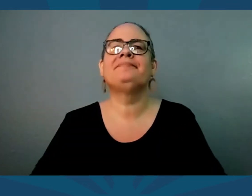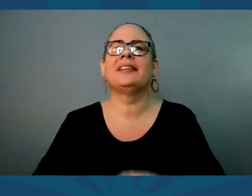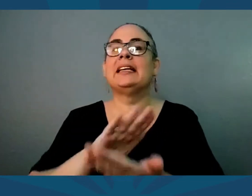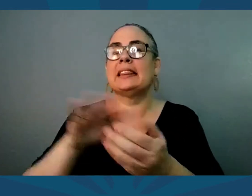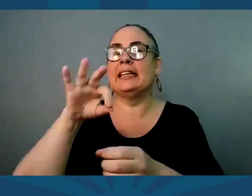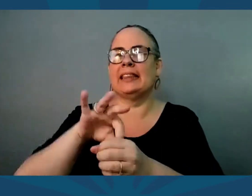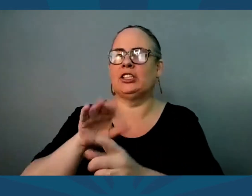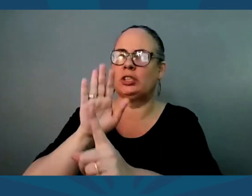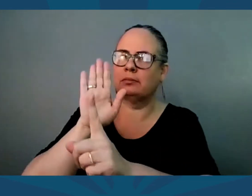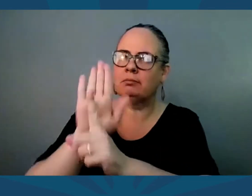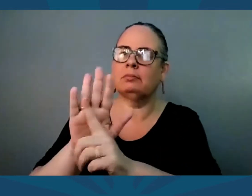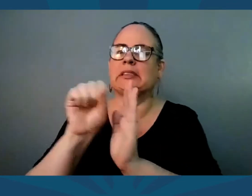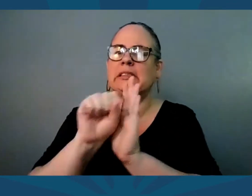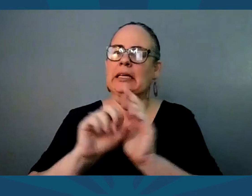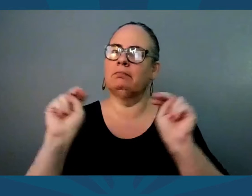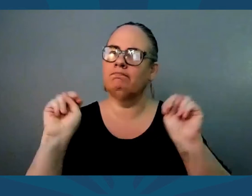What is Clean Elections?